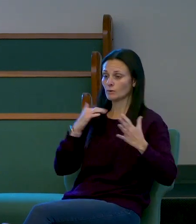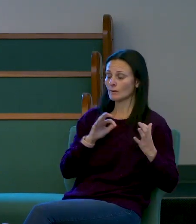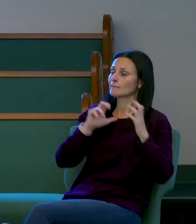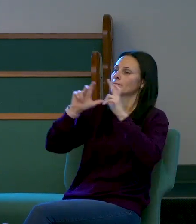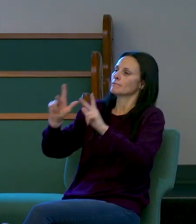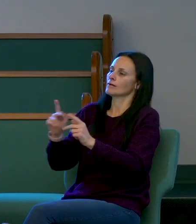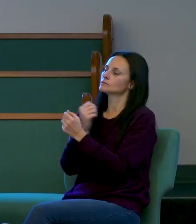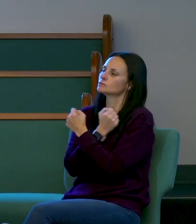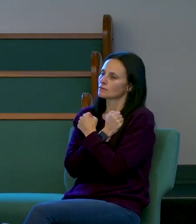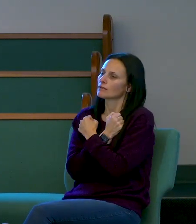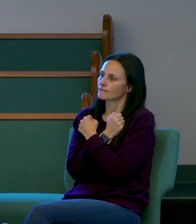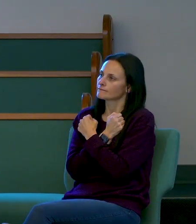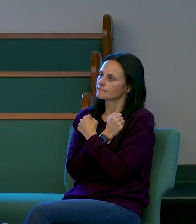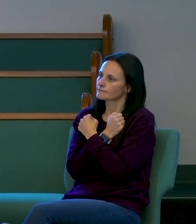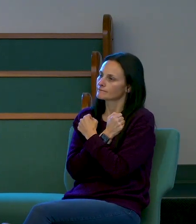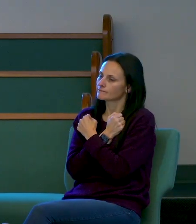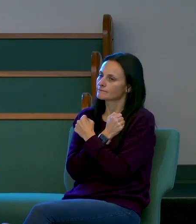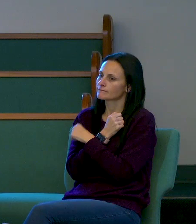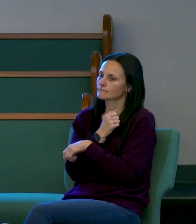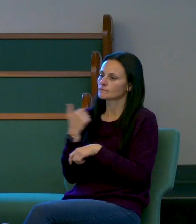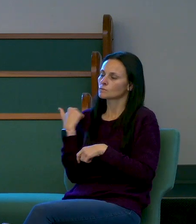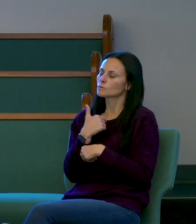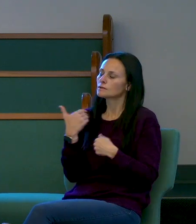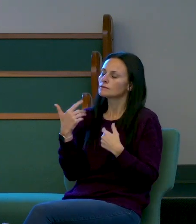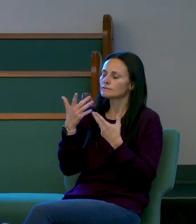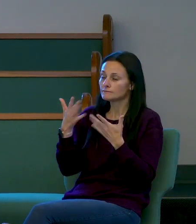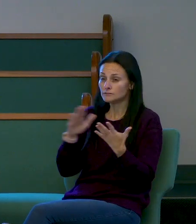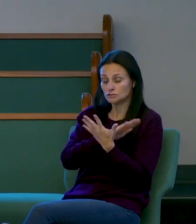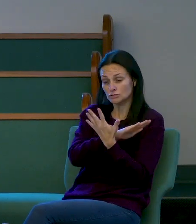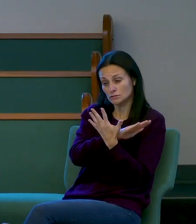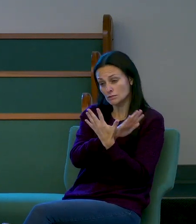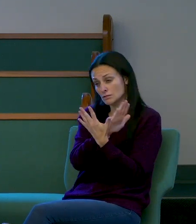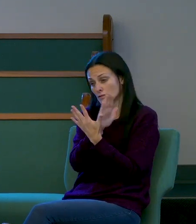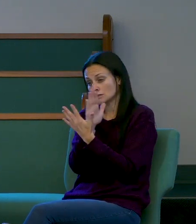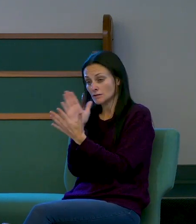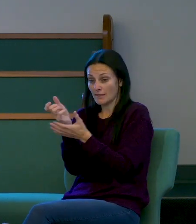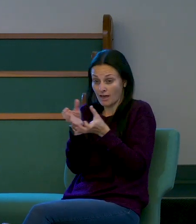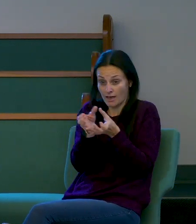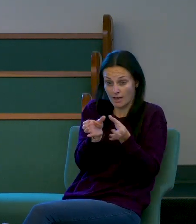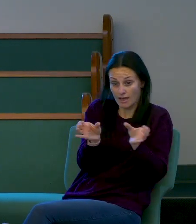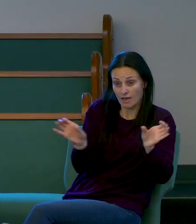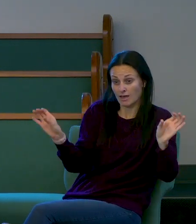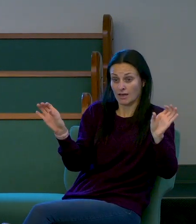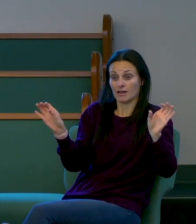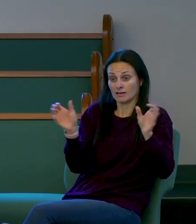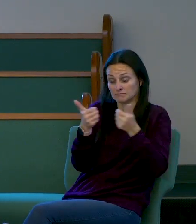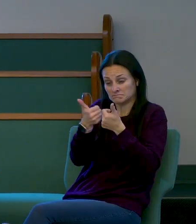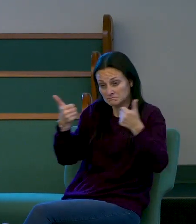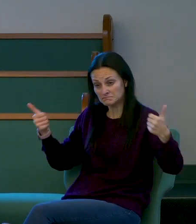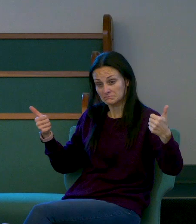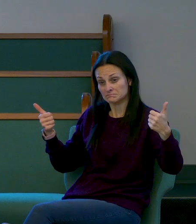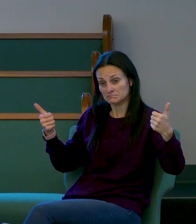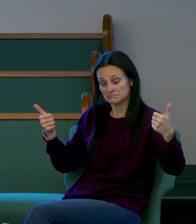love, that we have passed through a moment of division and dissension,